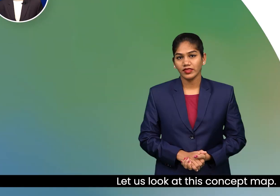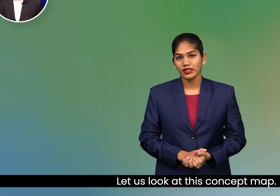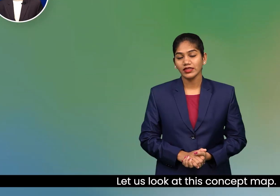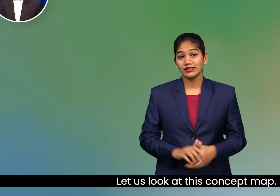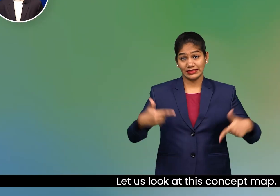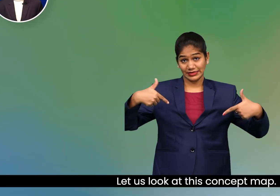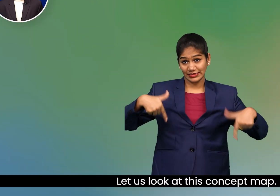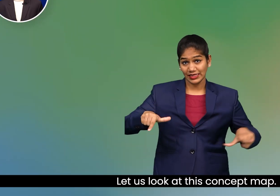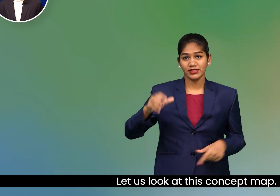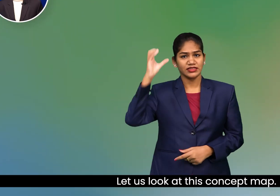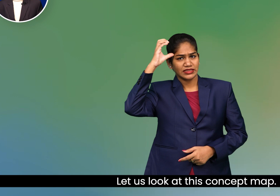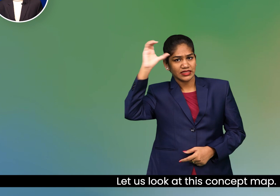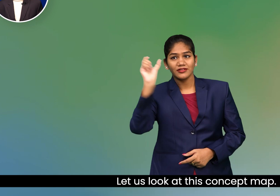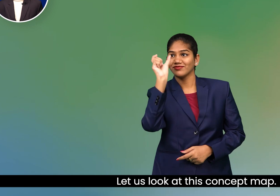Let us look at this concept map.